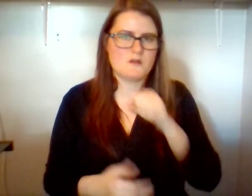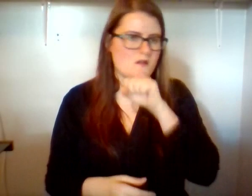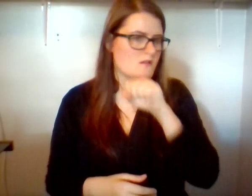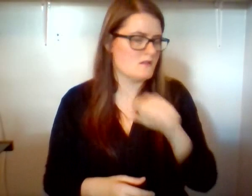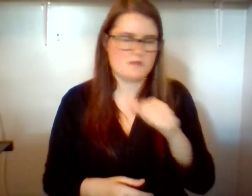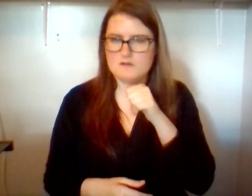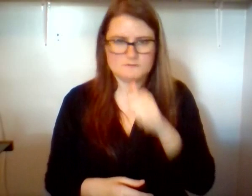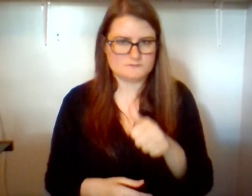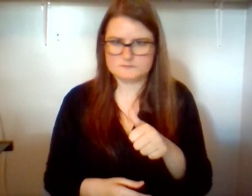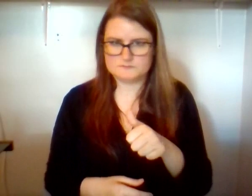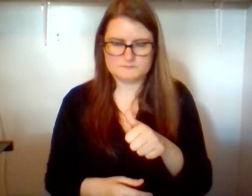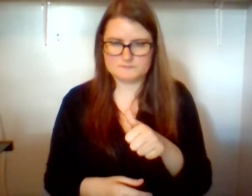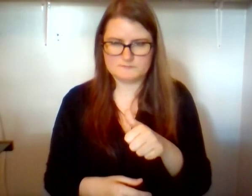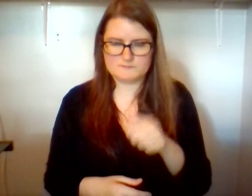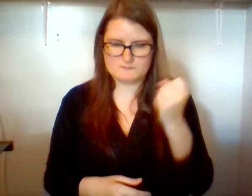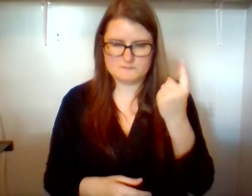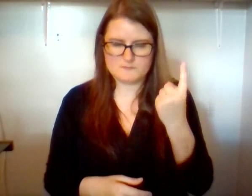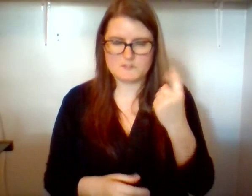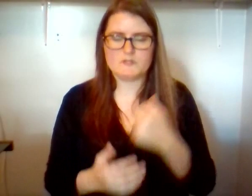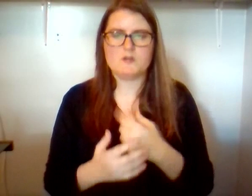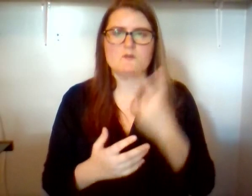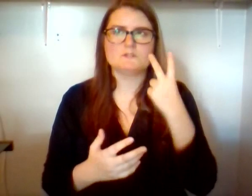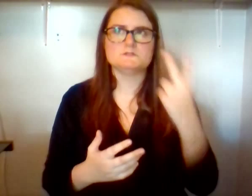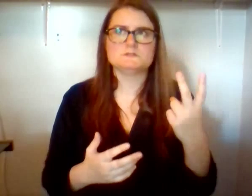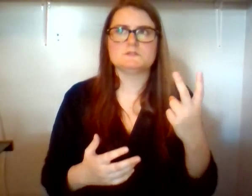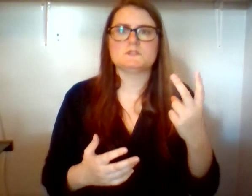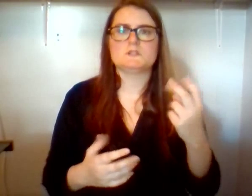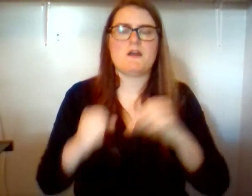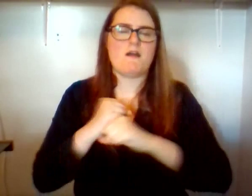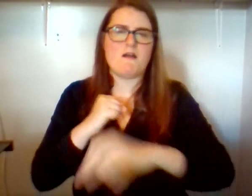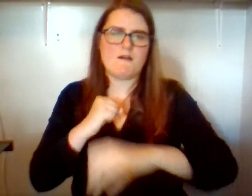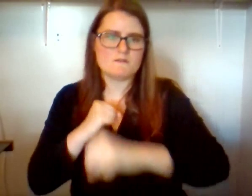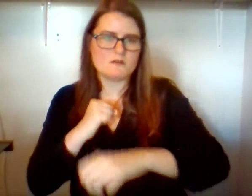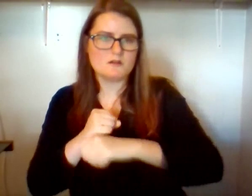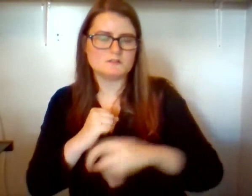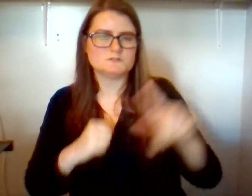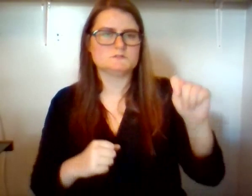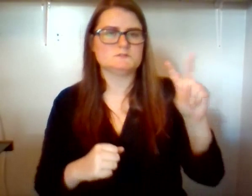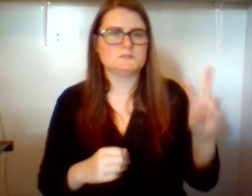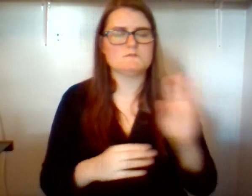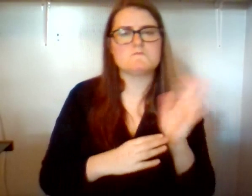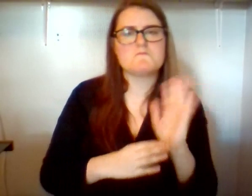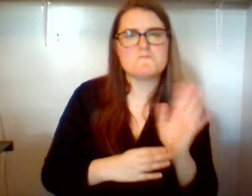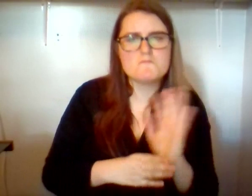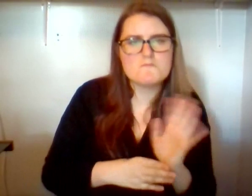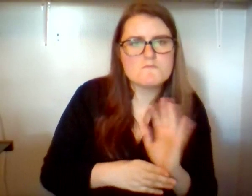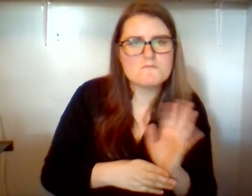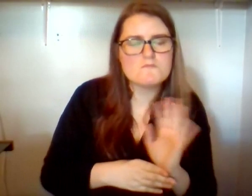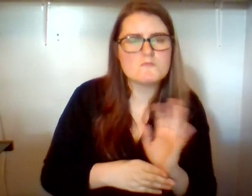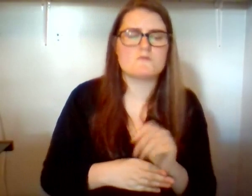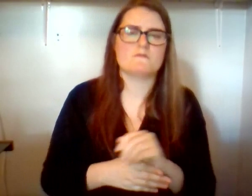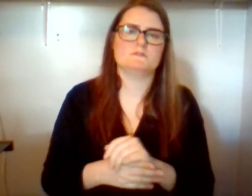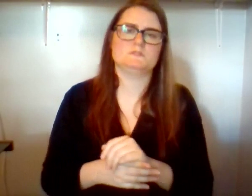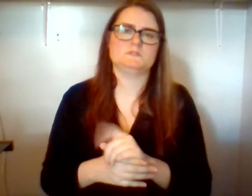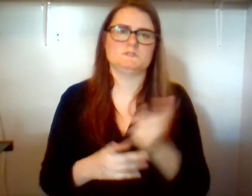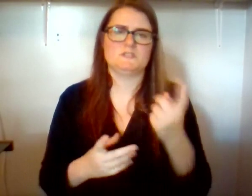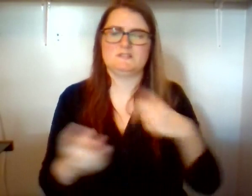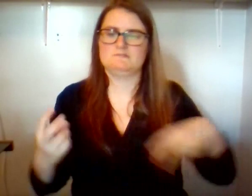our movies and in our literature and our advertising, and it's wreaking havoc all over the world. Women, in particular,